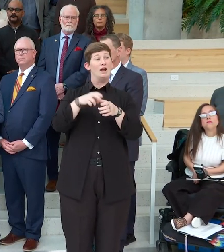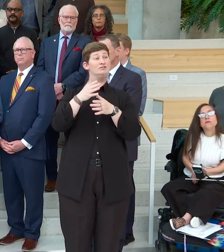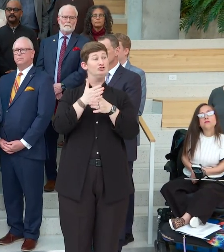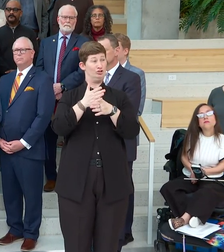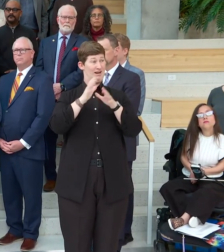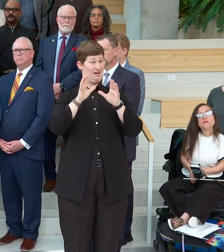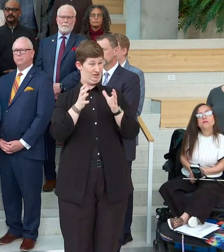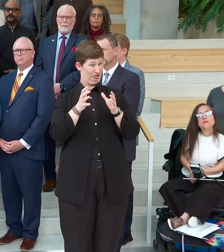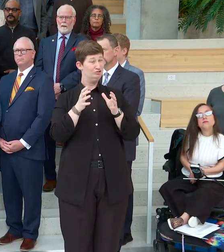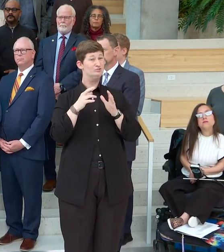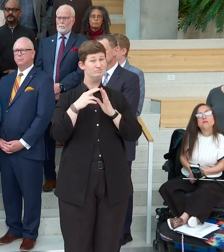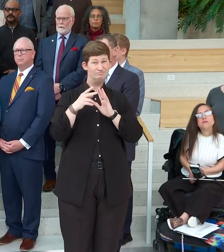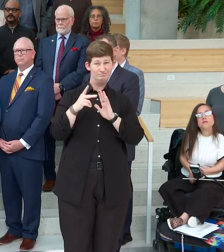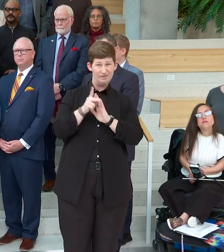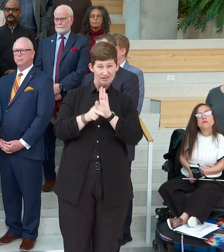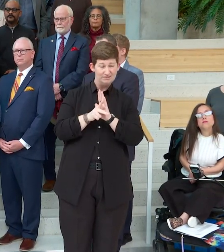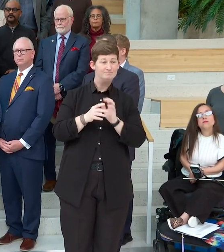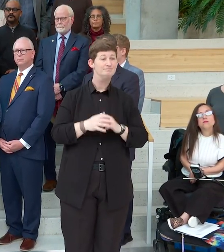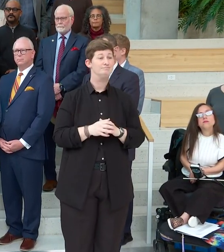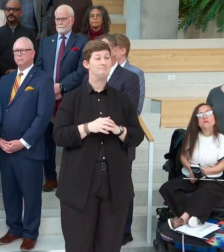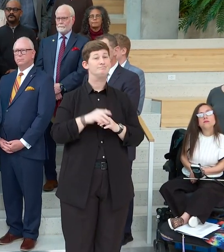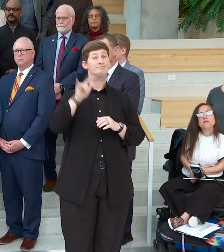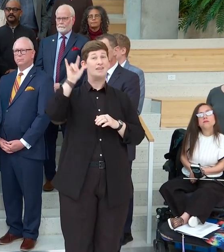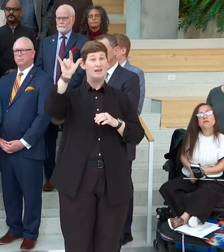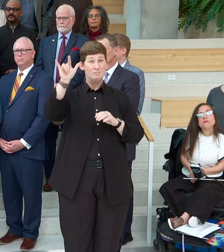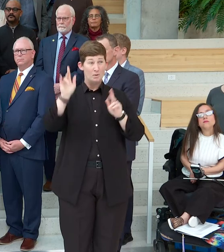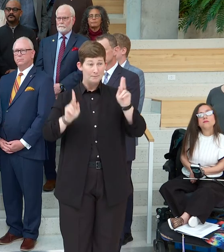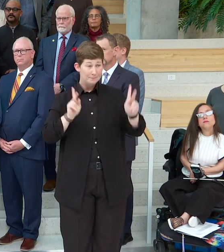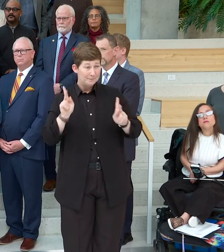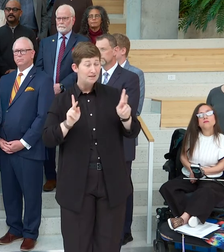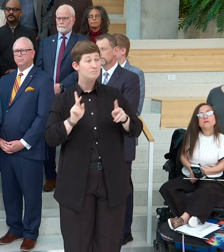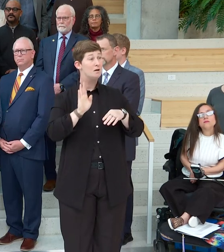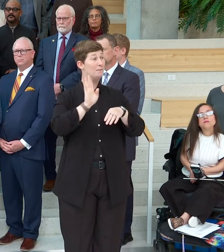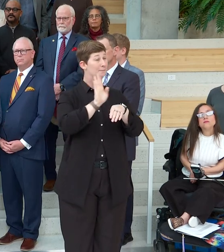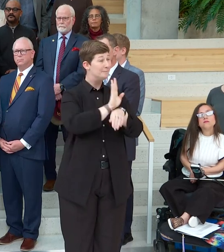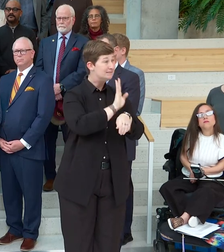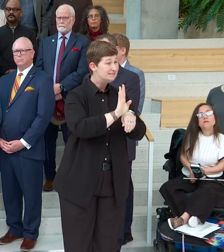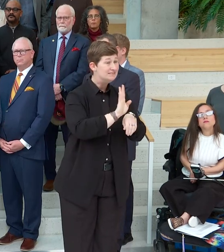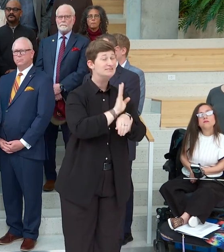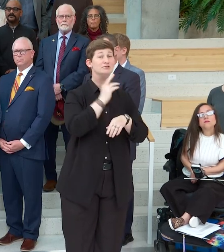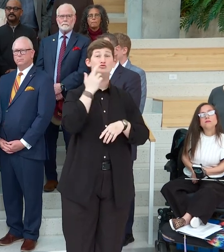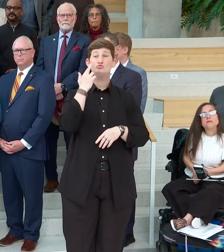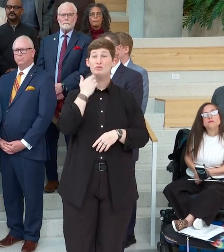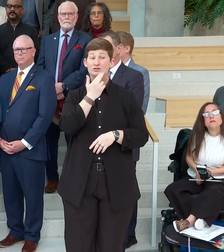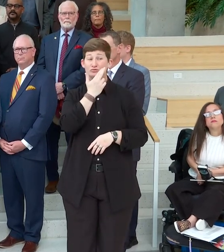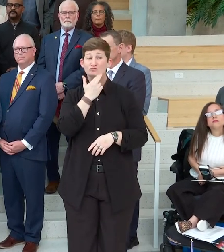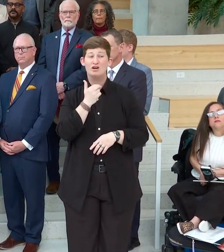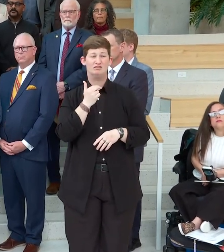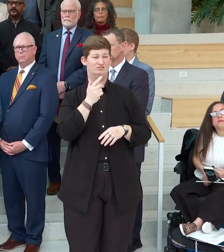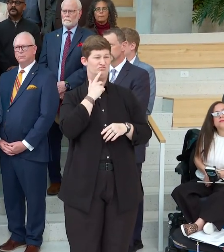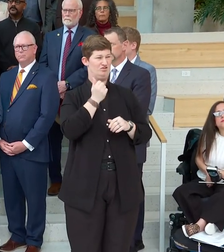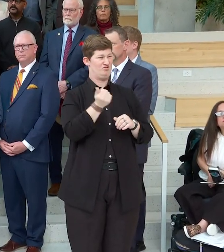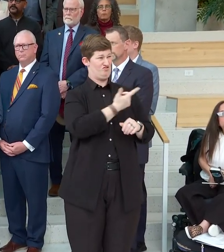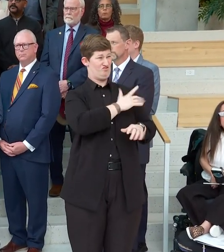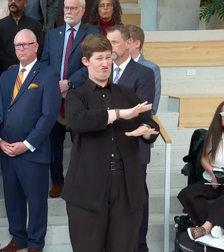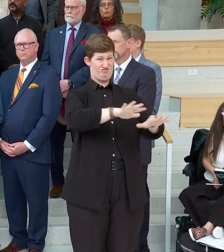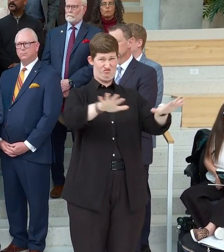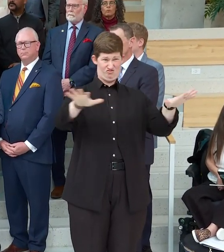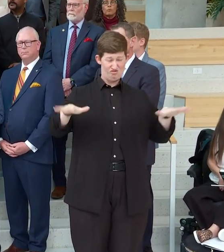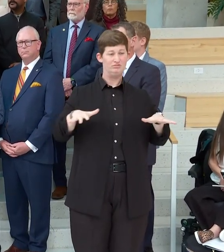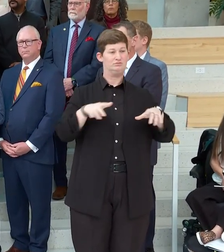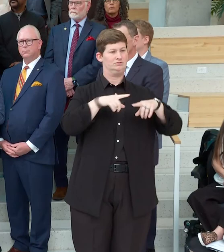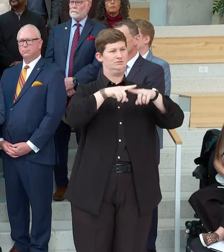from the airport to businesses to small and local restaurants, all of whom depend on a cornucopia of